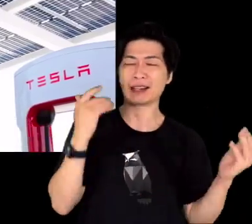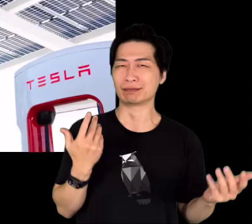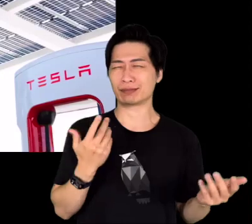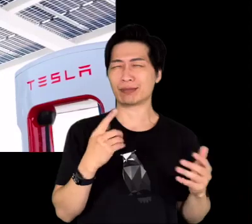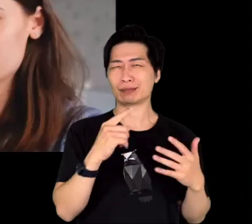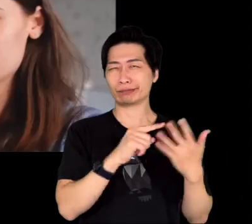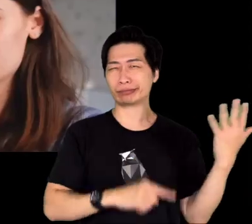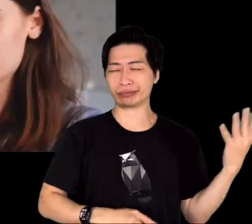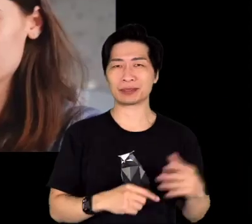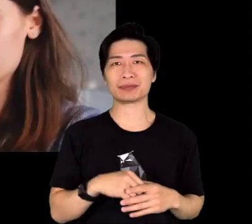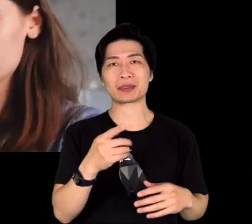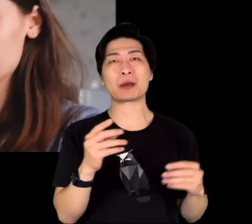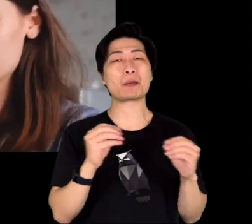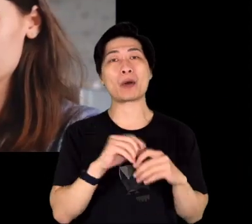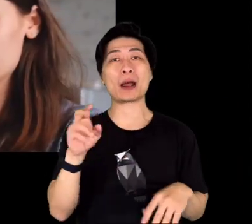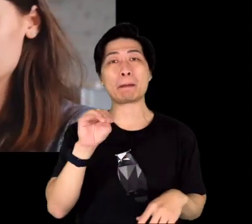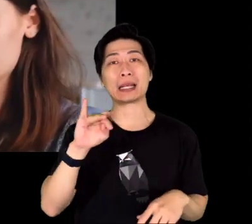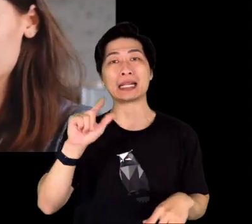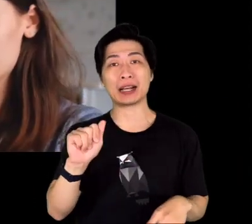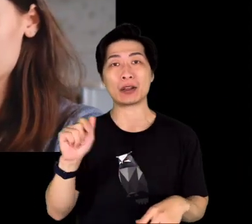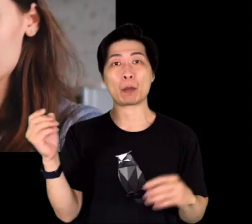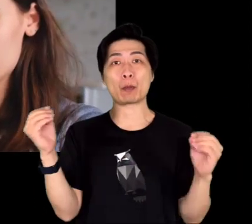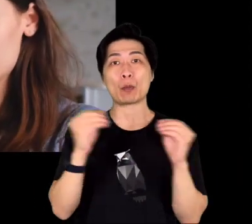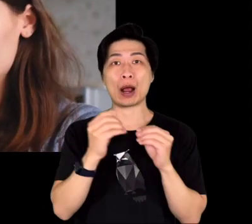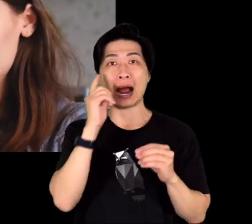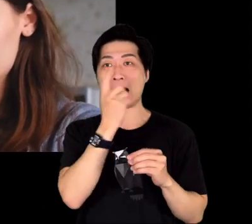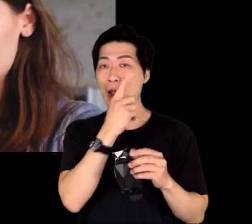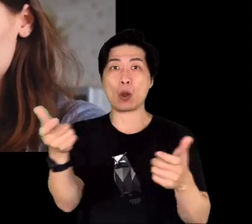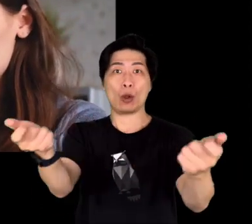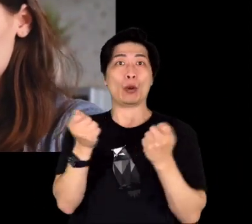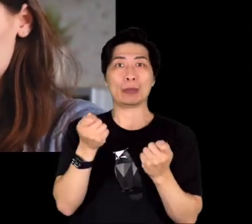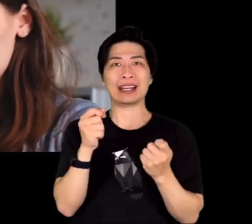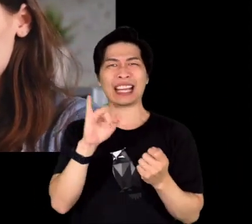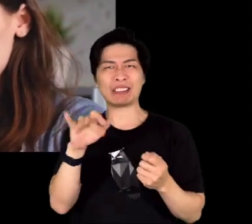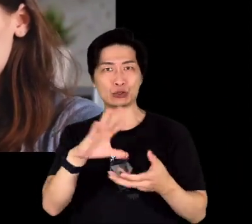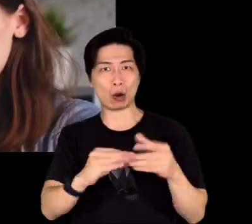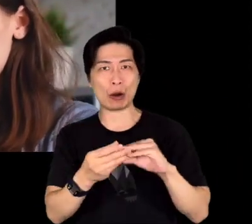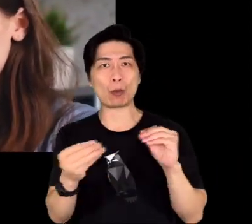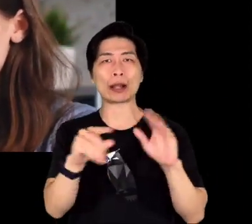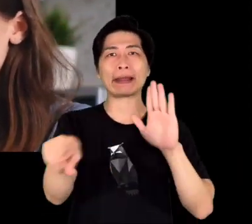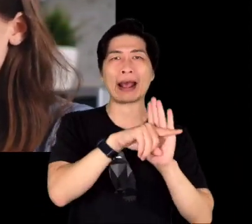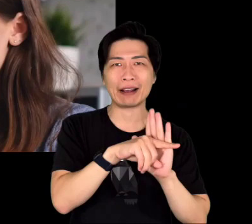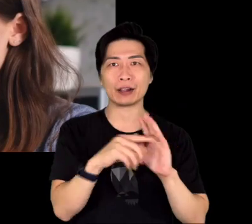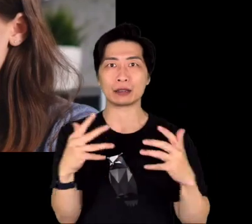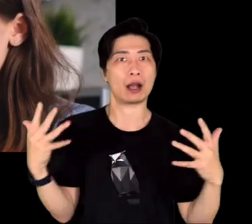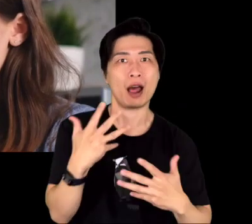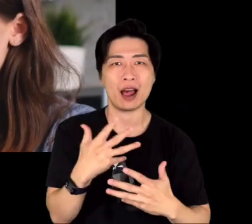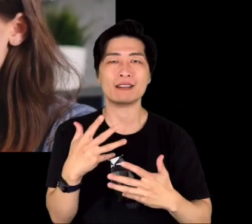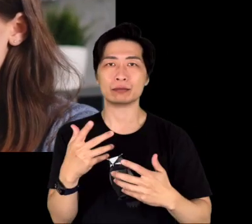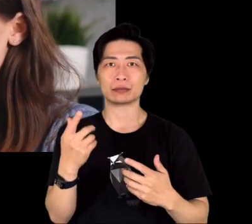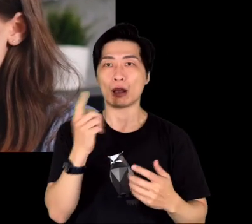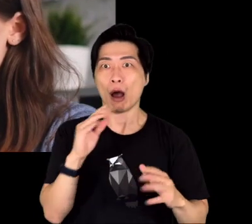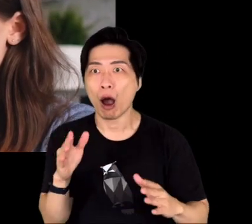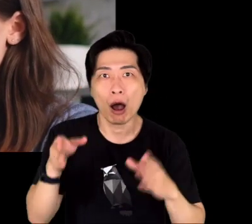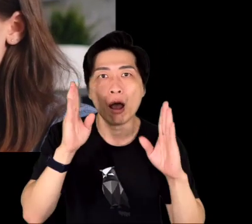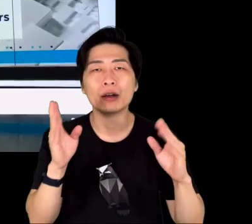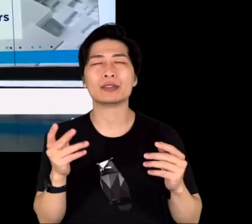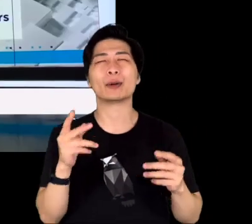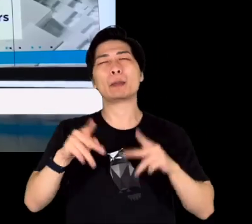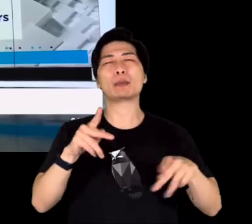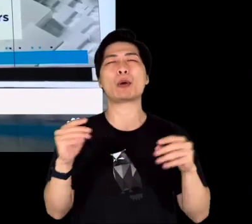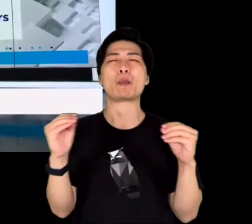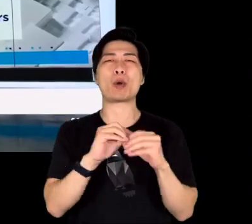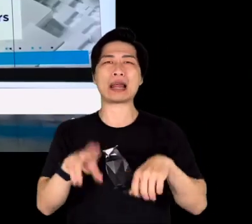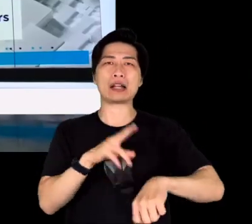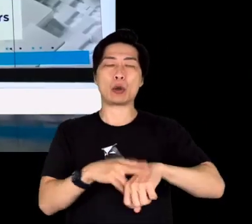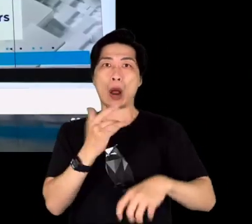etc. In the world of media, you are more likely to draw eyeballs to your publication if you run a story that has a negative, fearful slant. Human